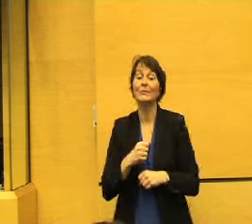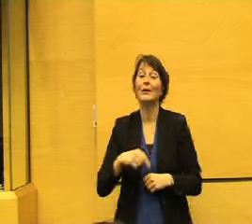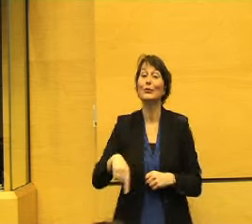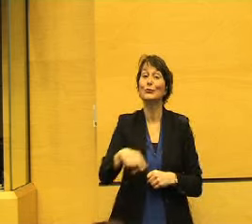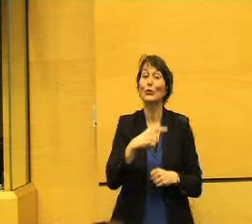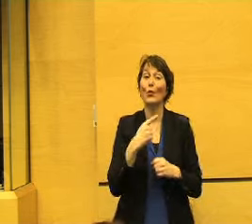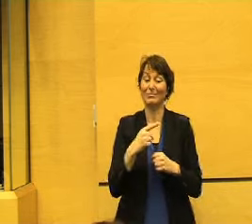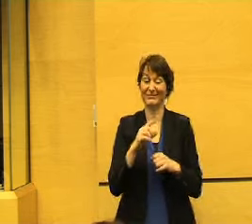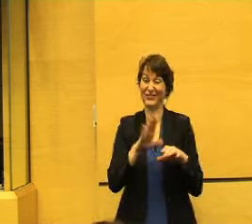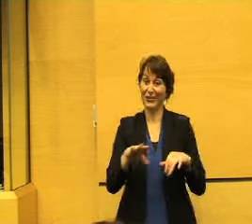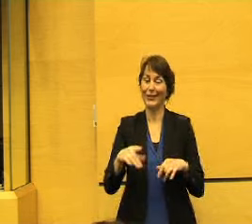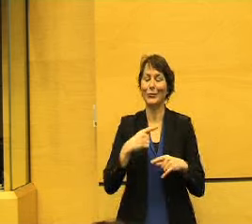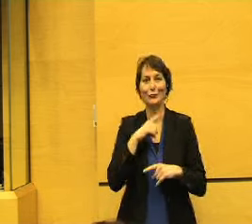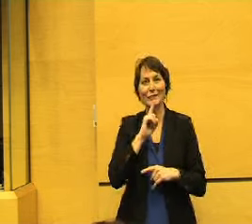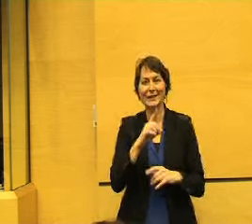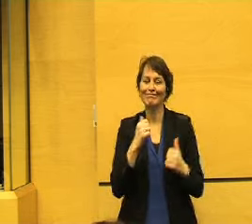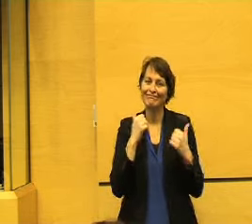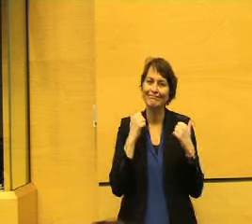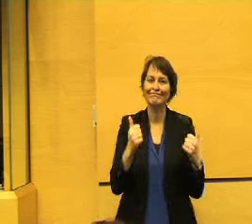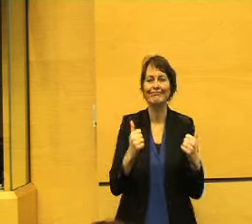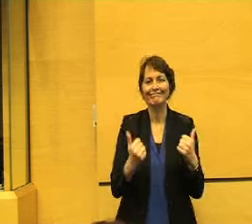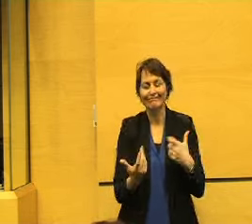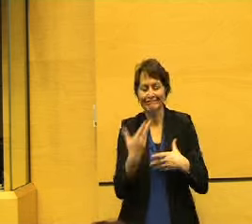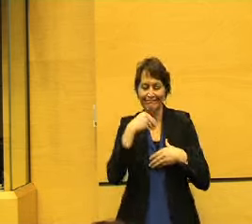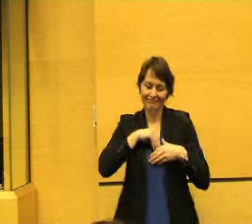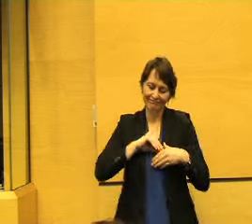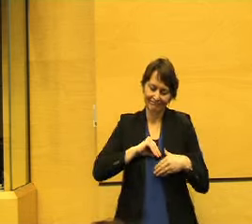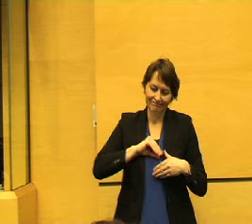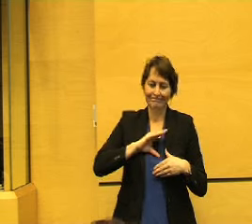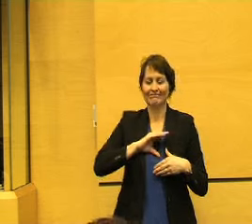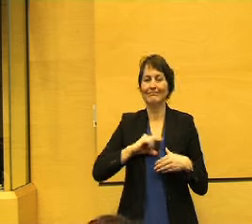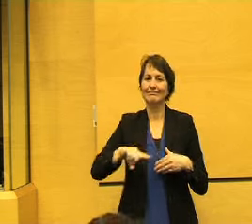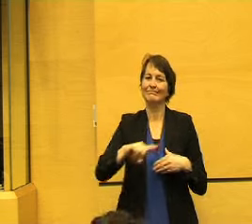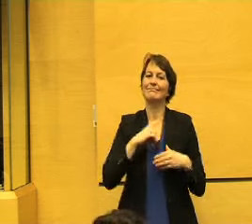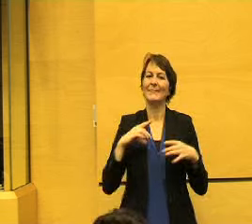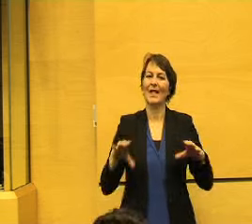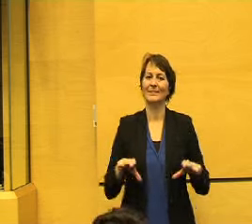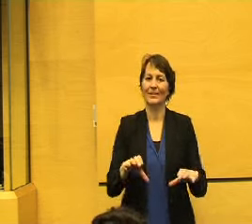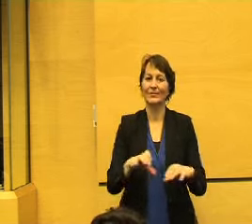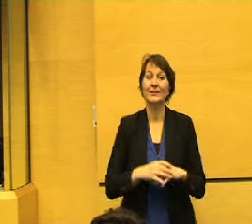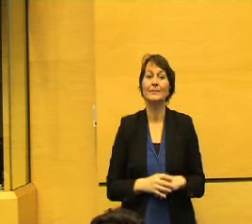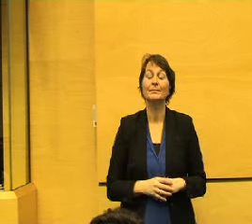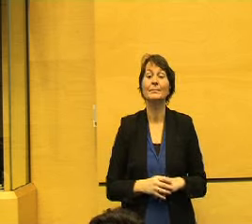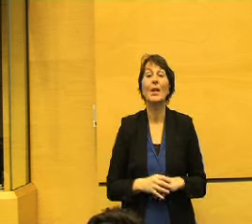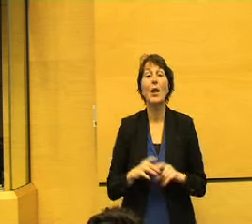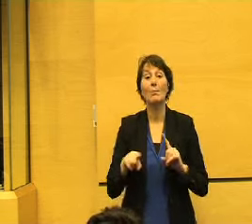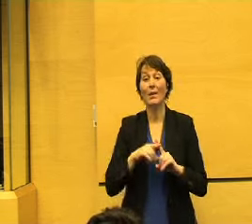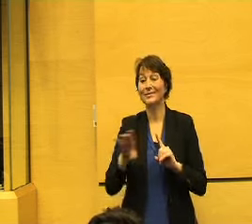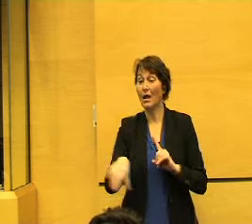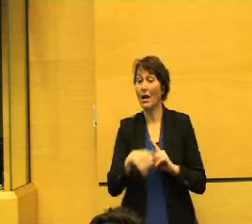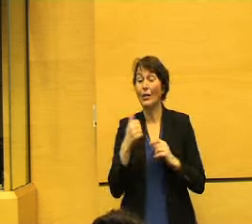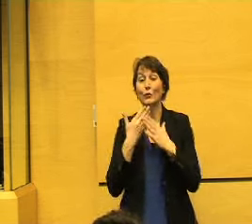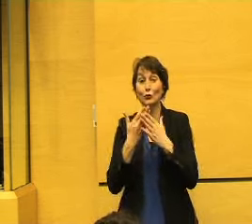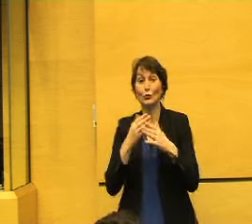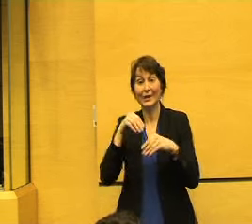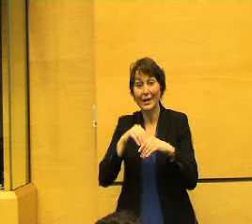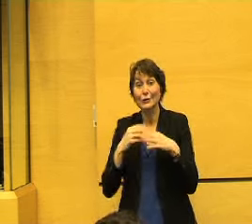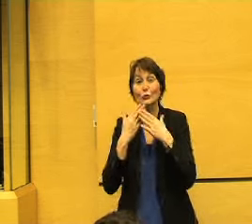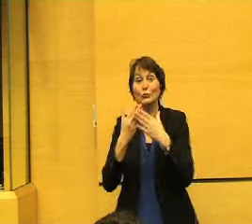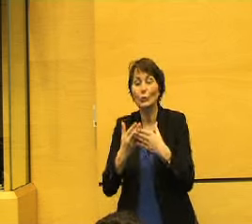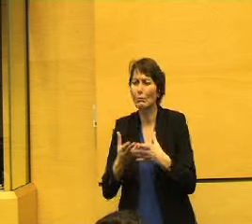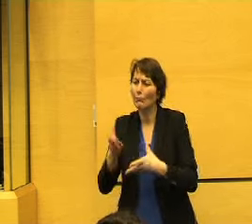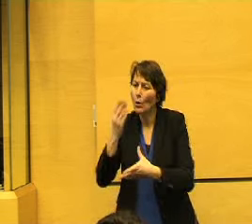meaningful activities and living with their peers. Furthermore, more than 80% of our